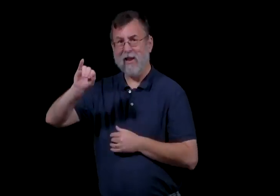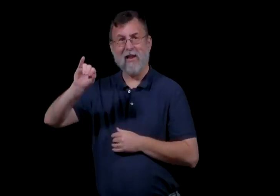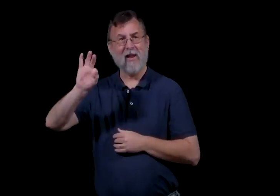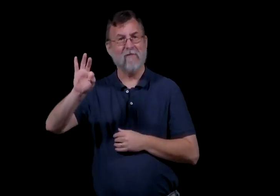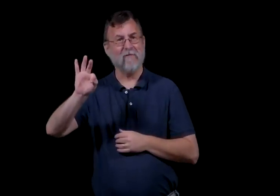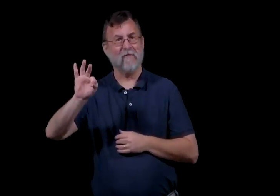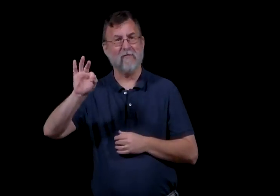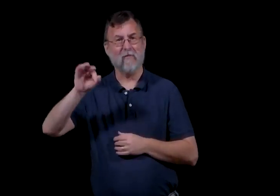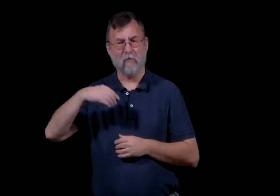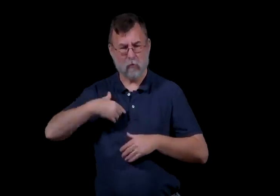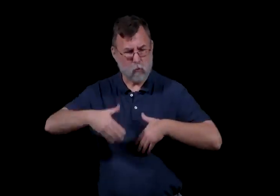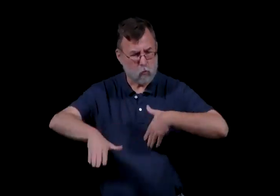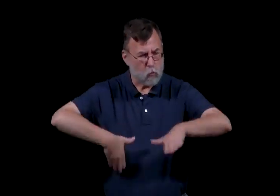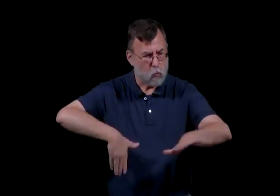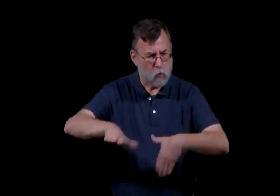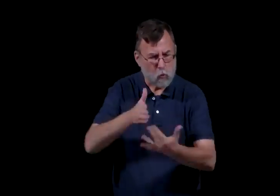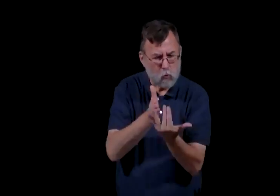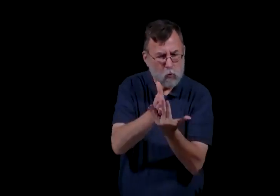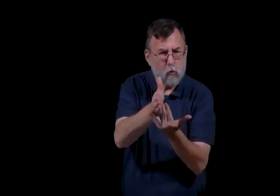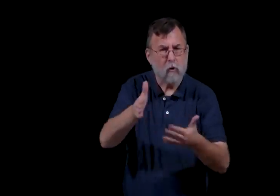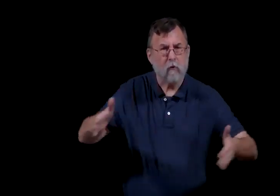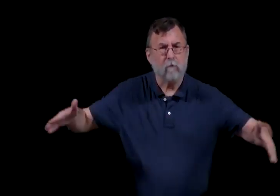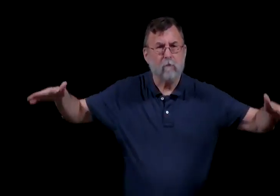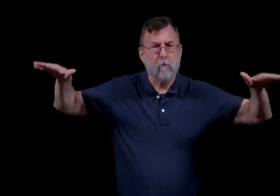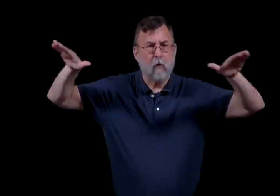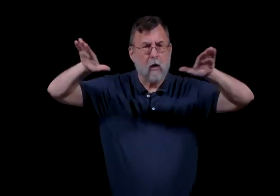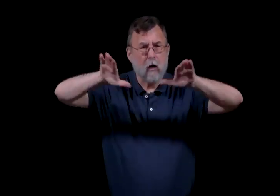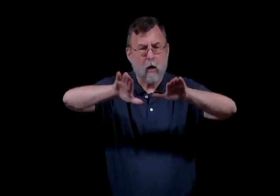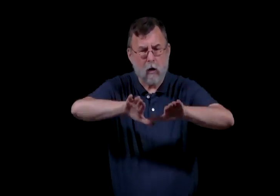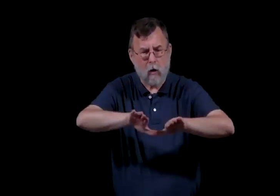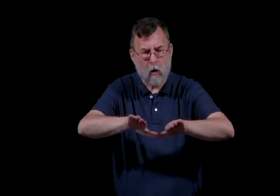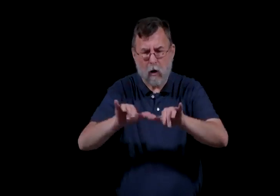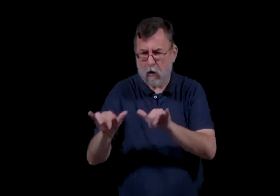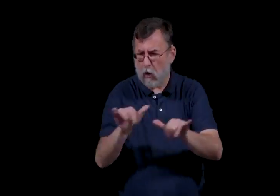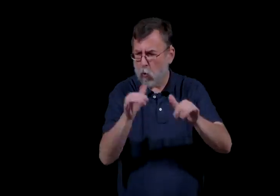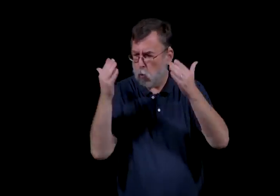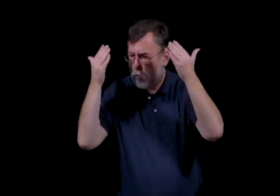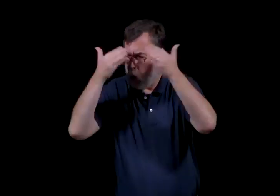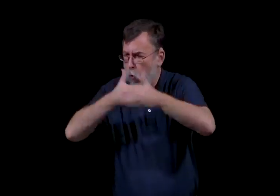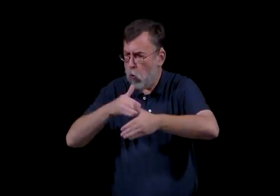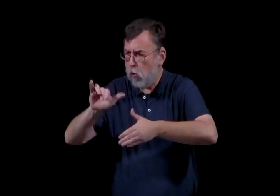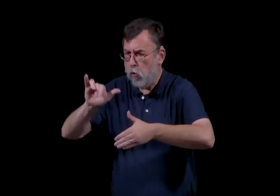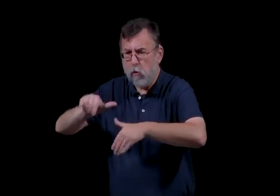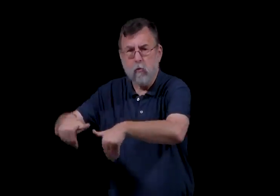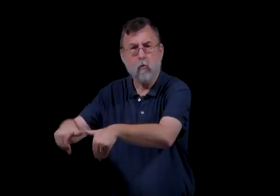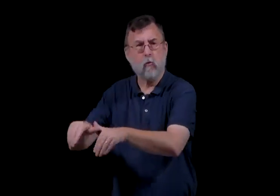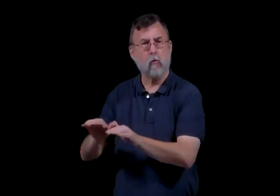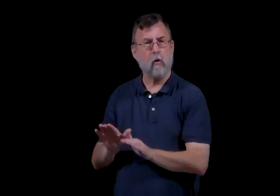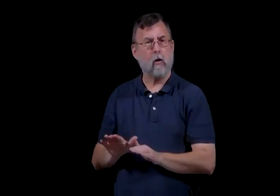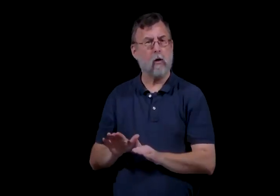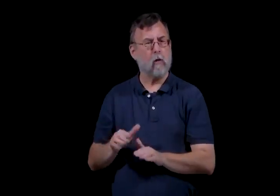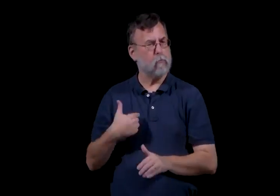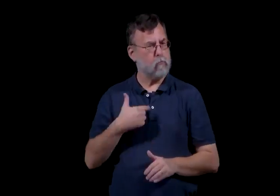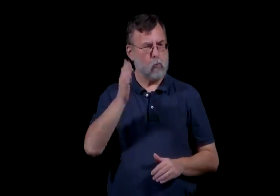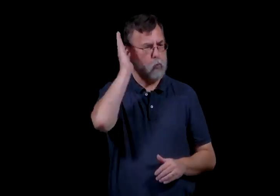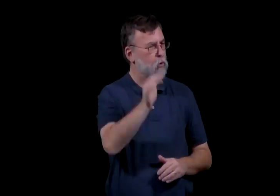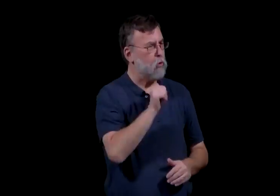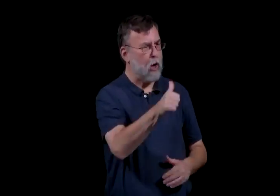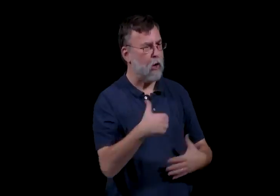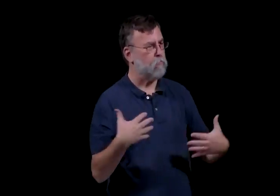Even though I walk through the valley as dark as the grave,